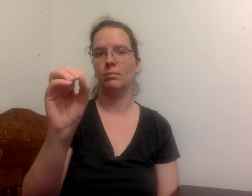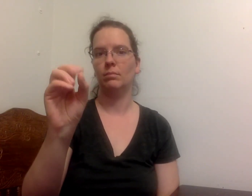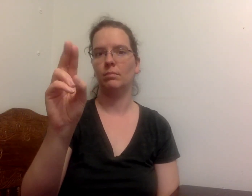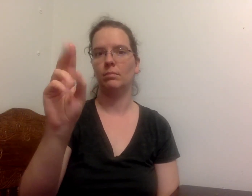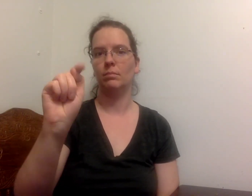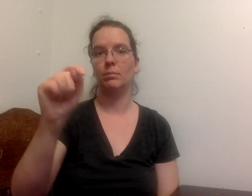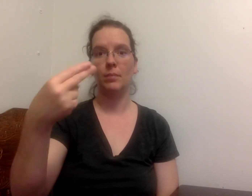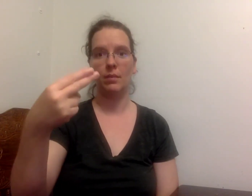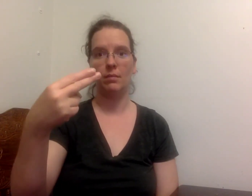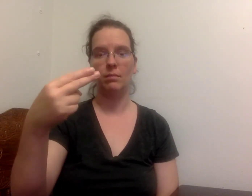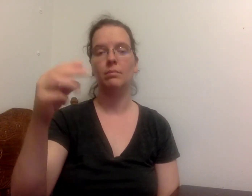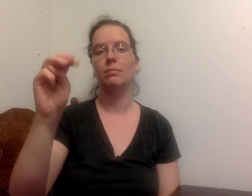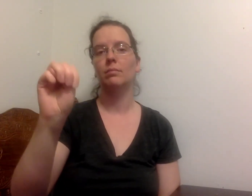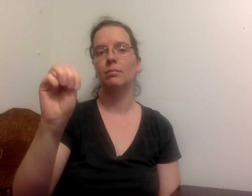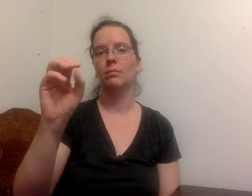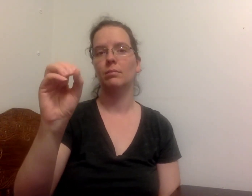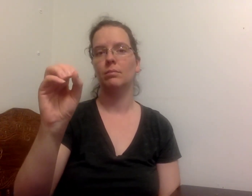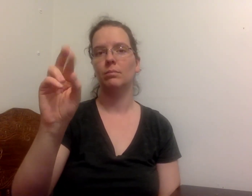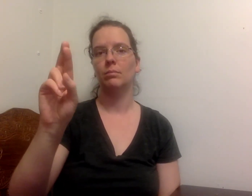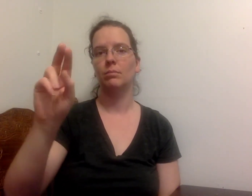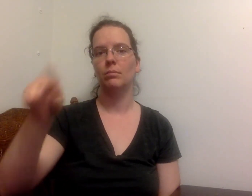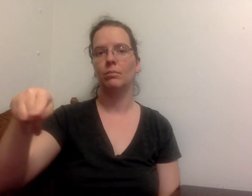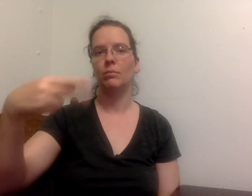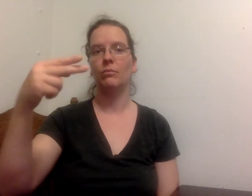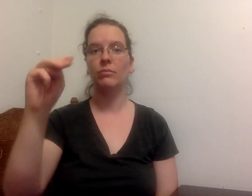called mouth morphemes